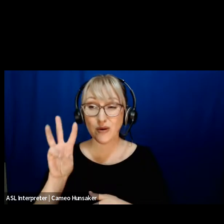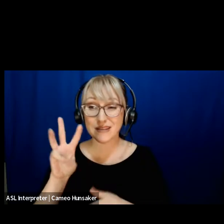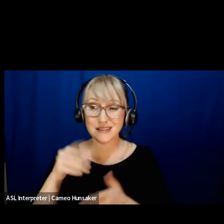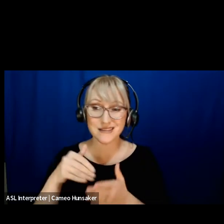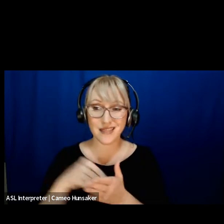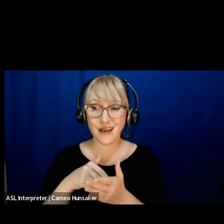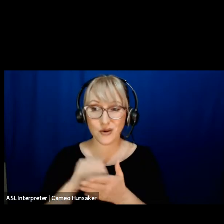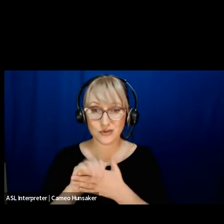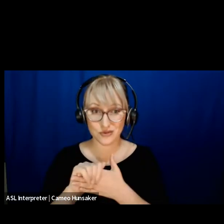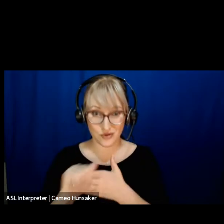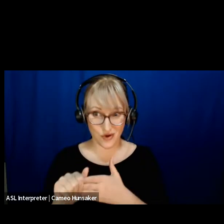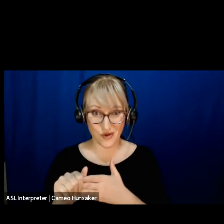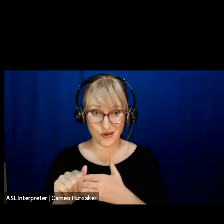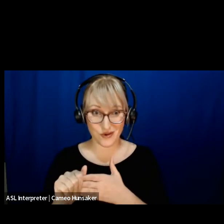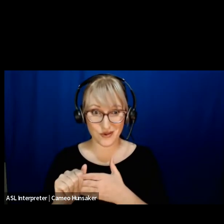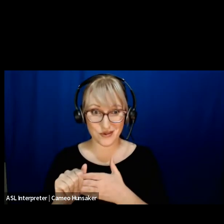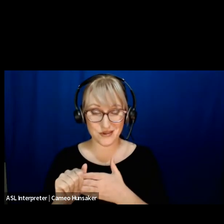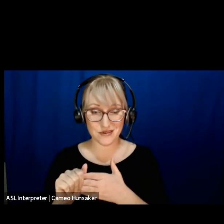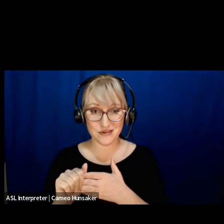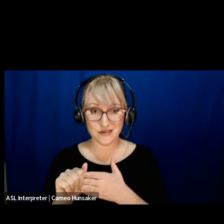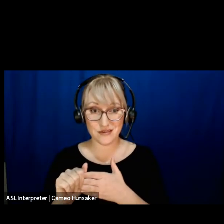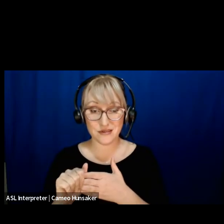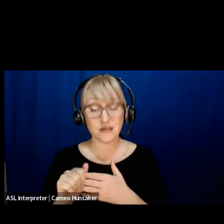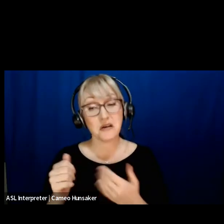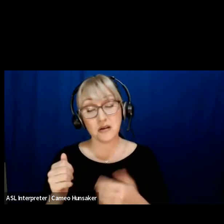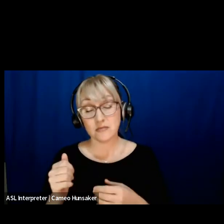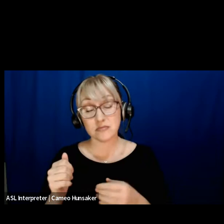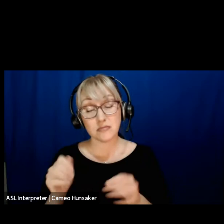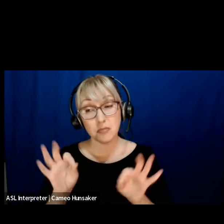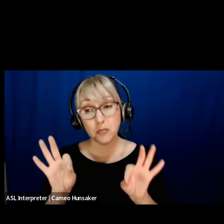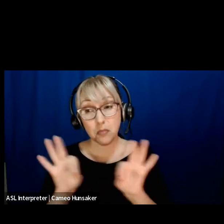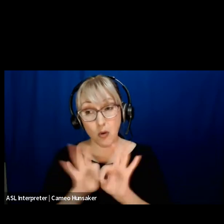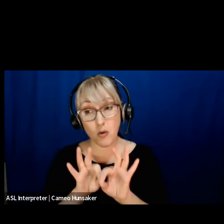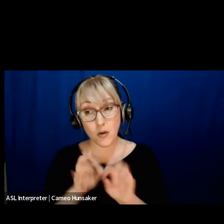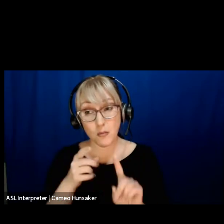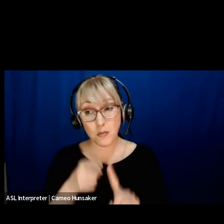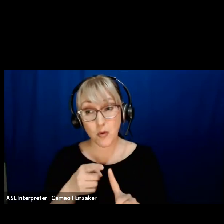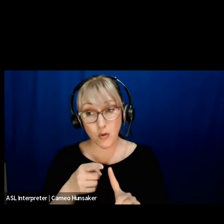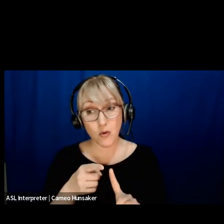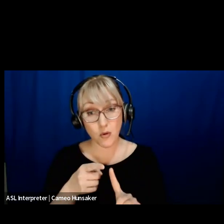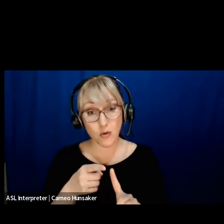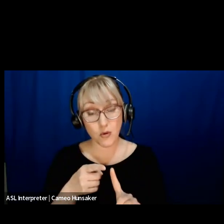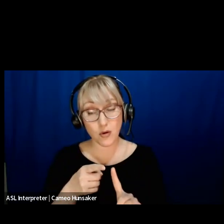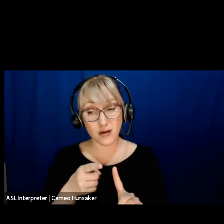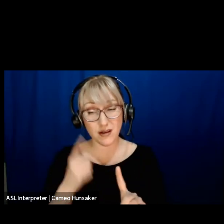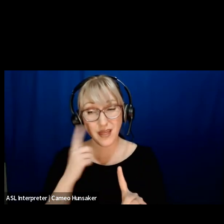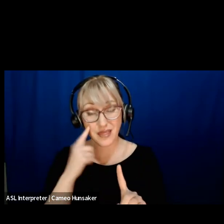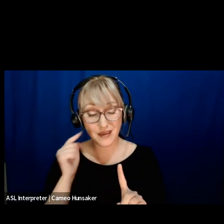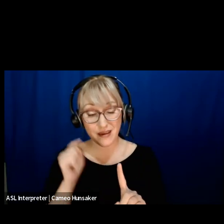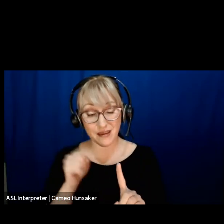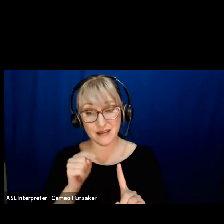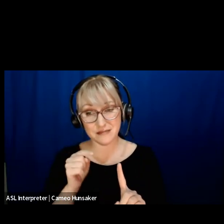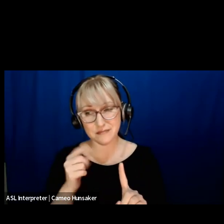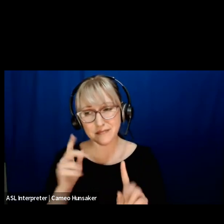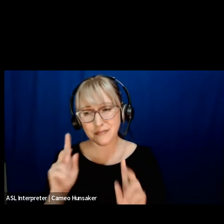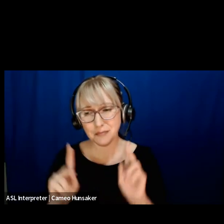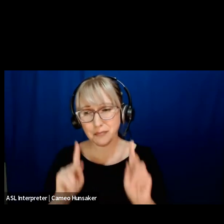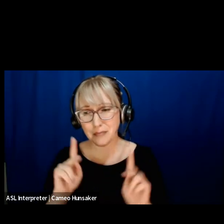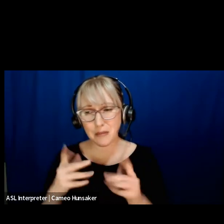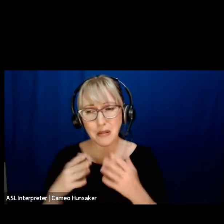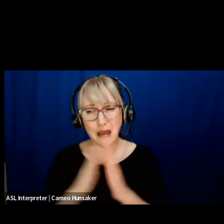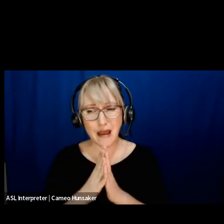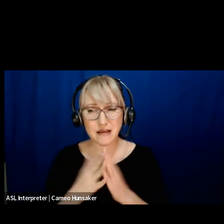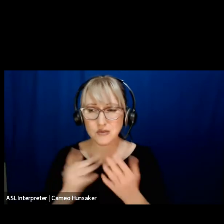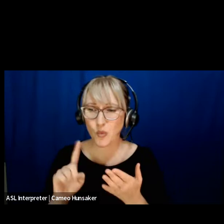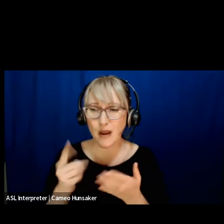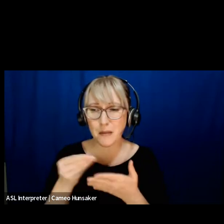$46,000. And of a significant note, and I like to share this because I think it's, people ask what happens to the